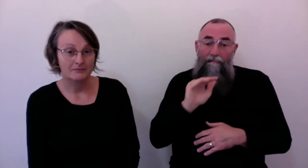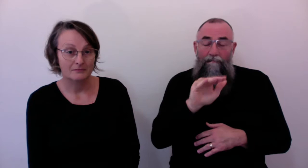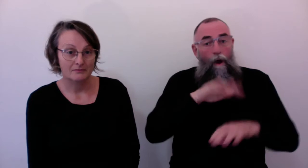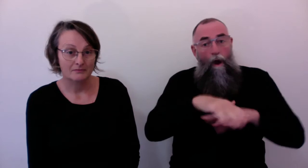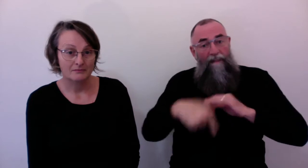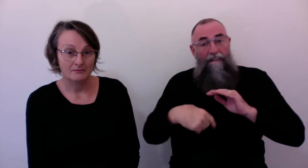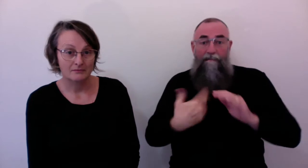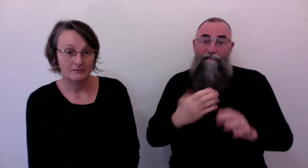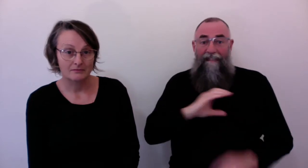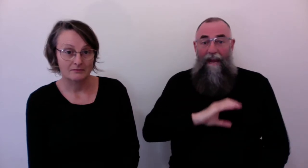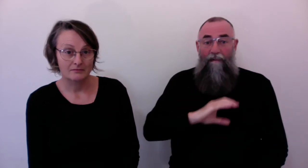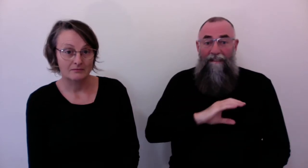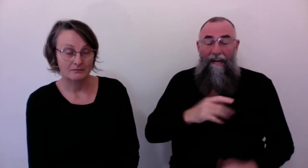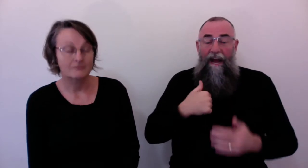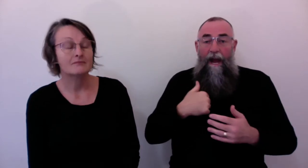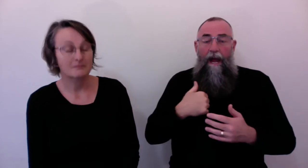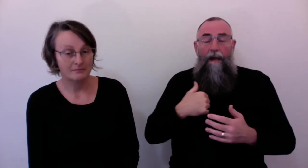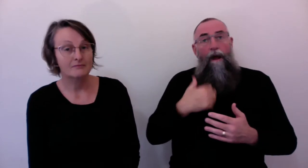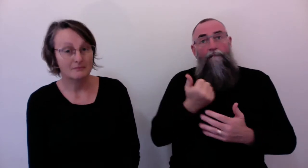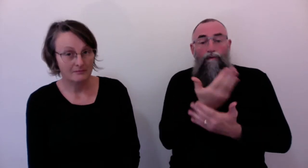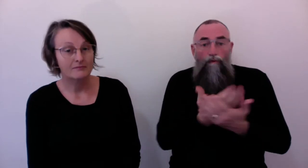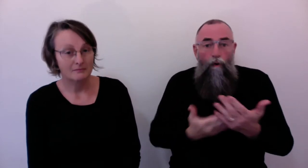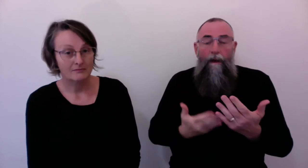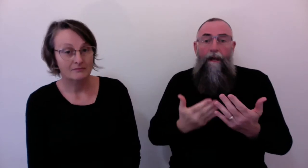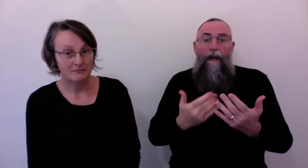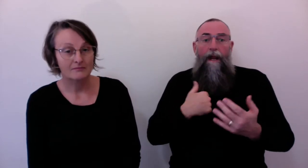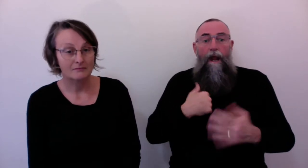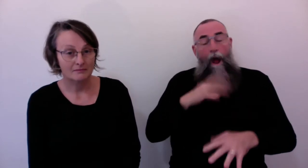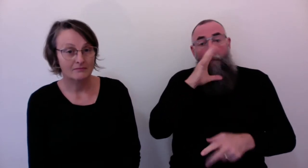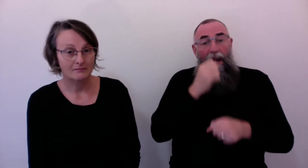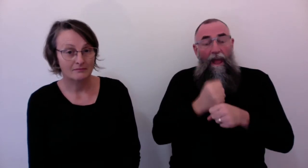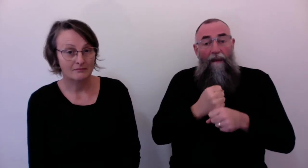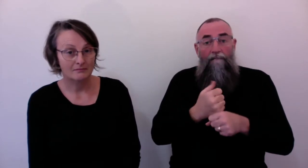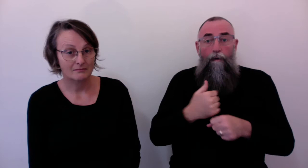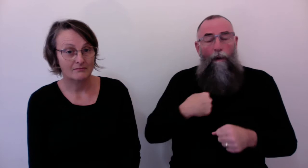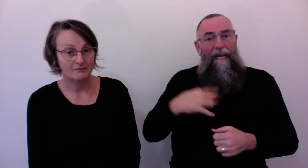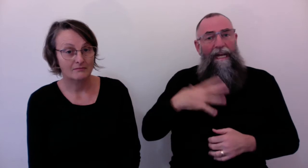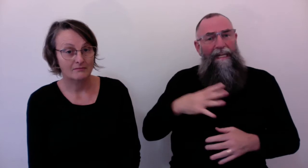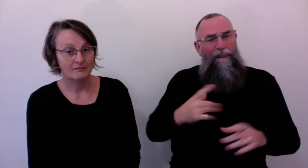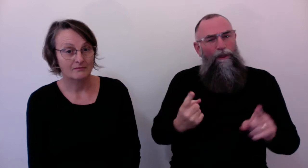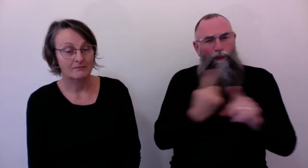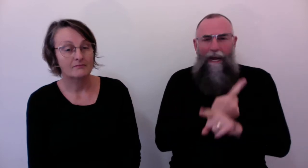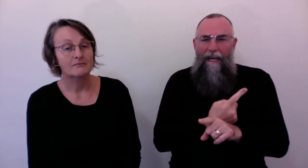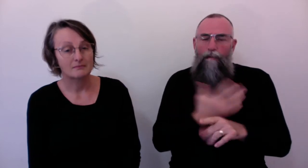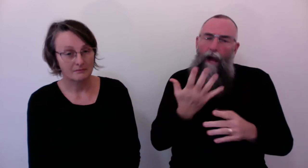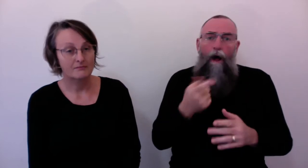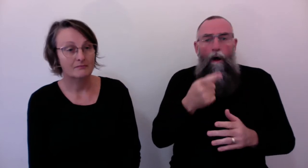and storyline, and I just believe that we needed that and needed a change for the industry as well,